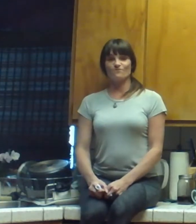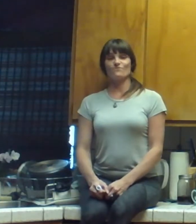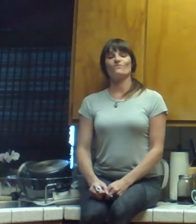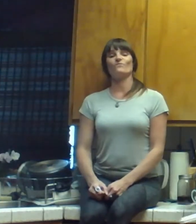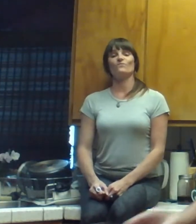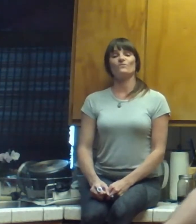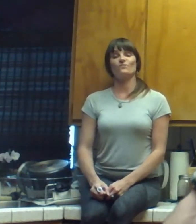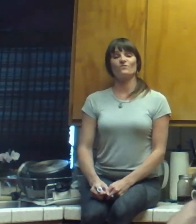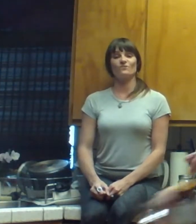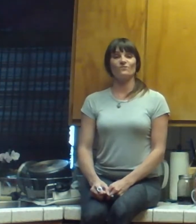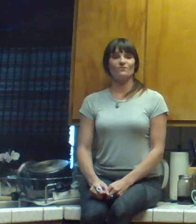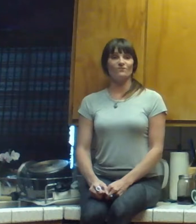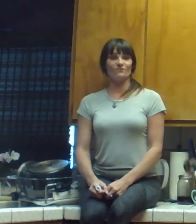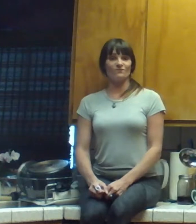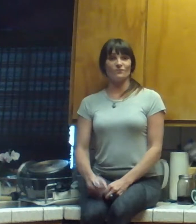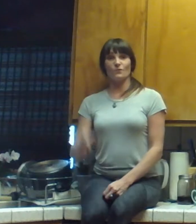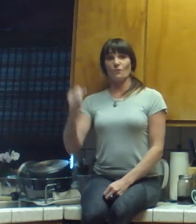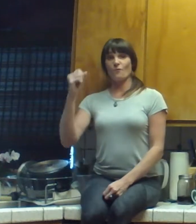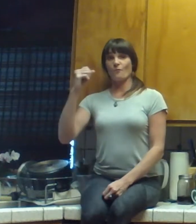and